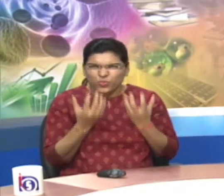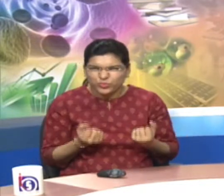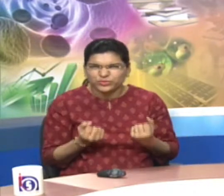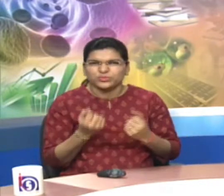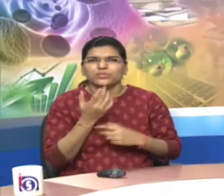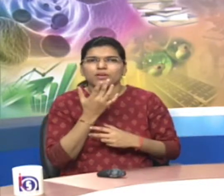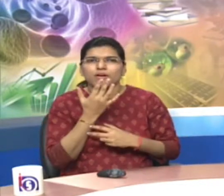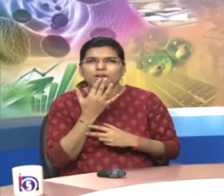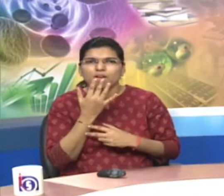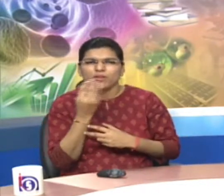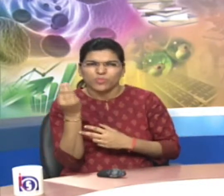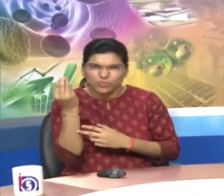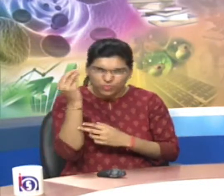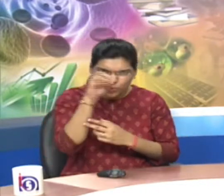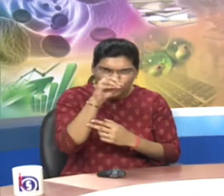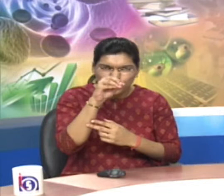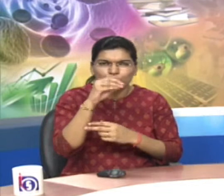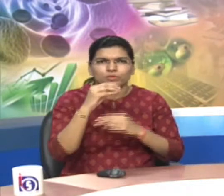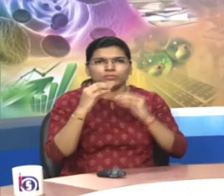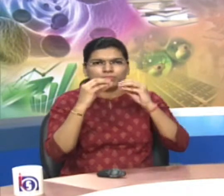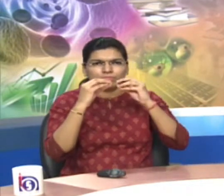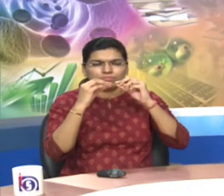we can use auto format features,